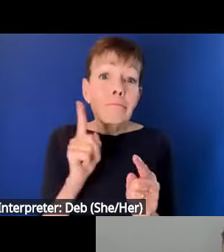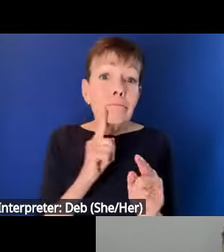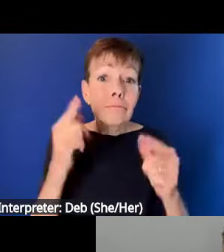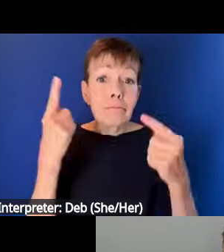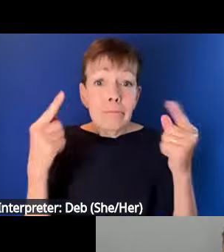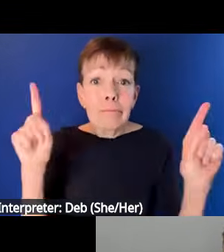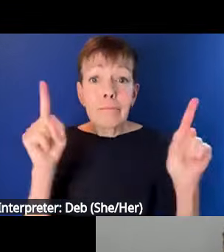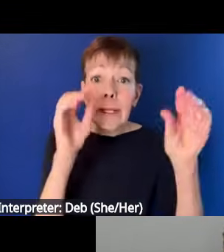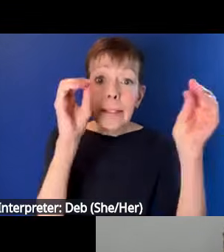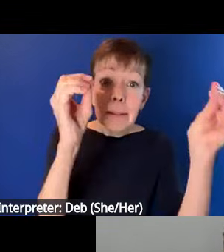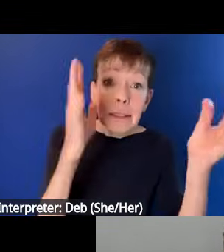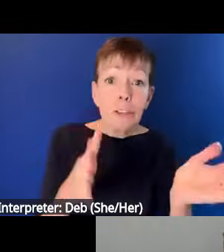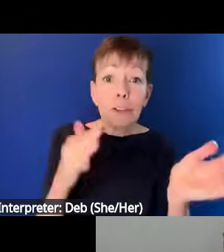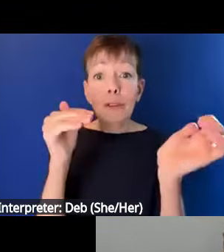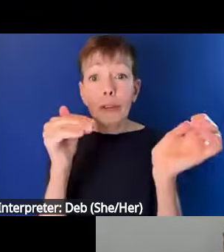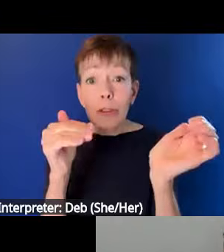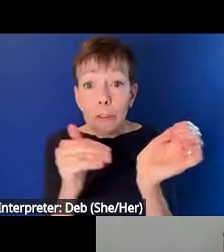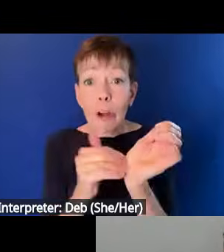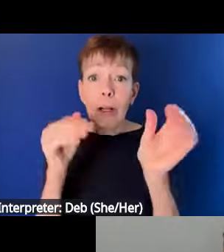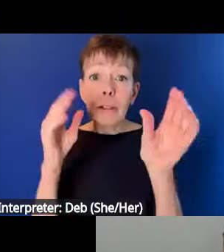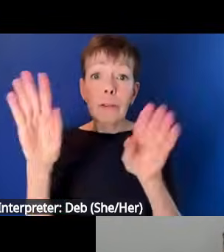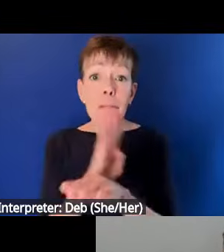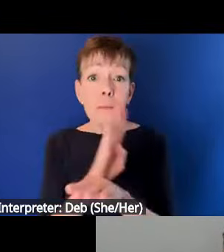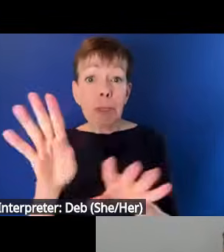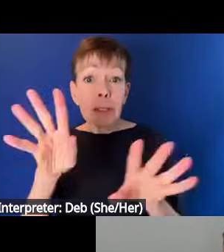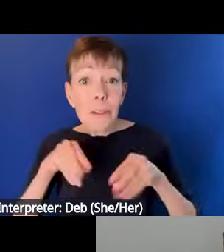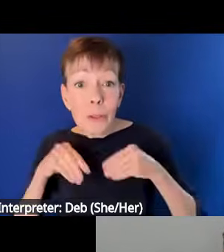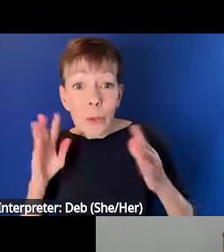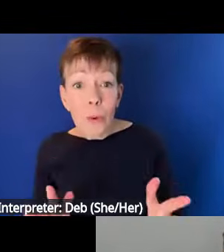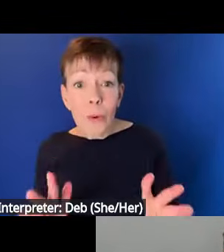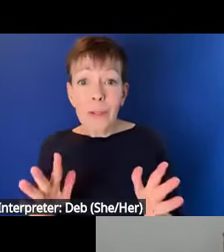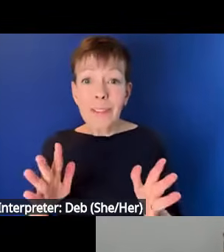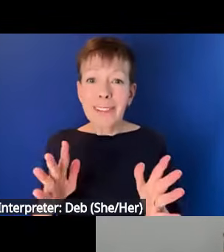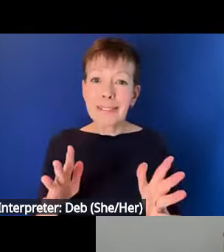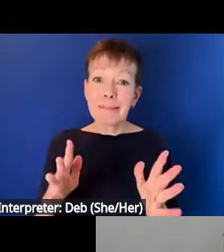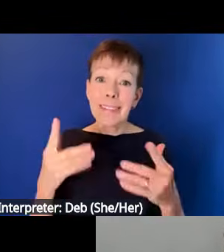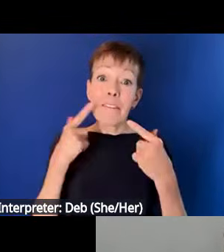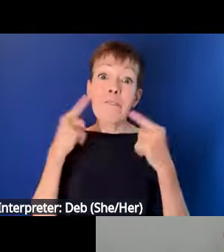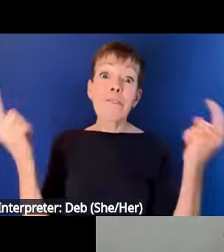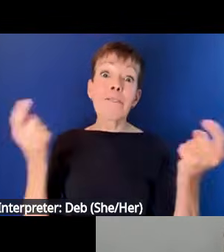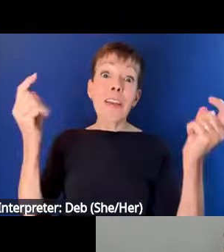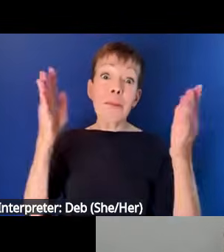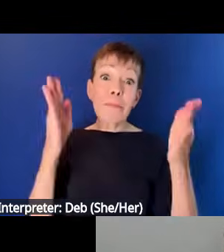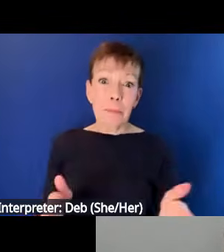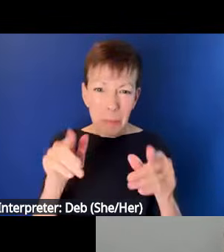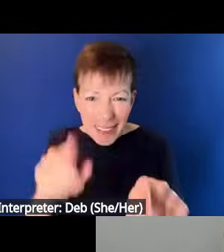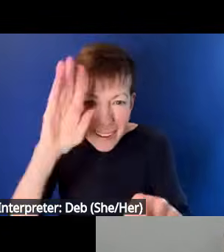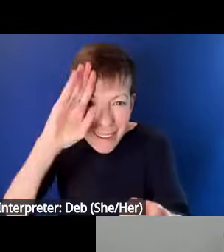teachers, physicians, and even some celebrities. Hi, Nigel.